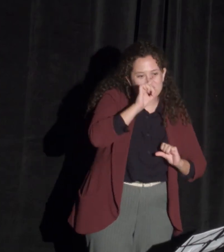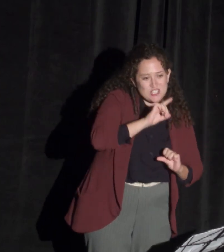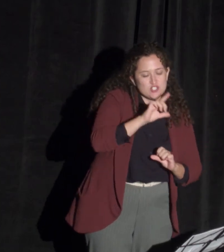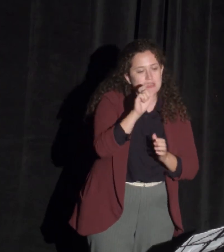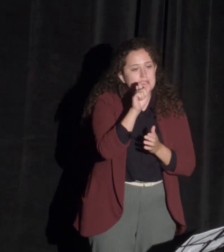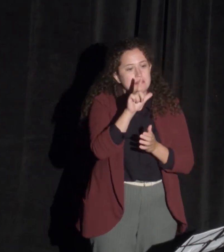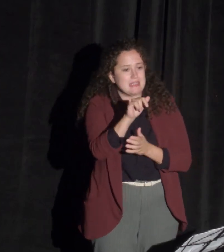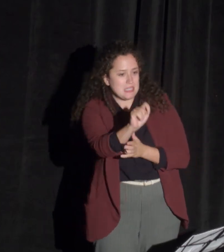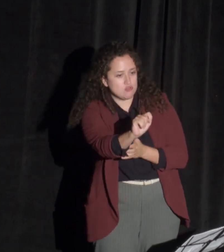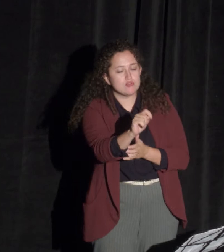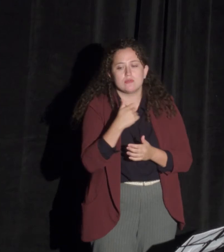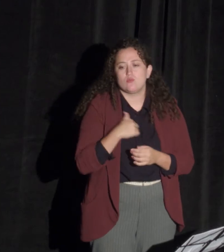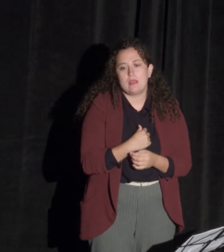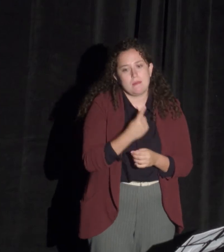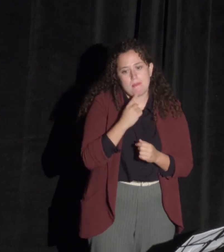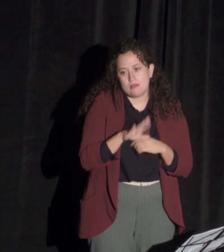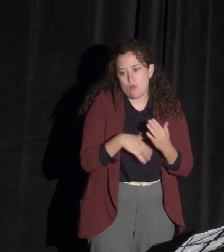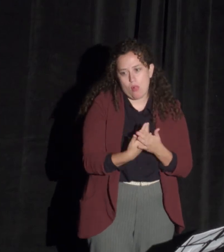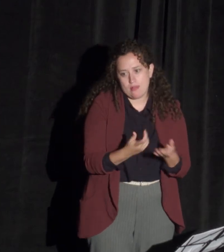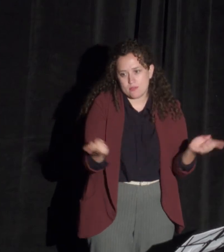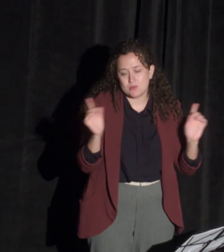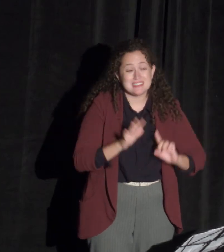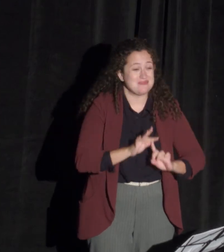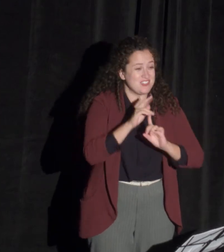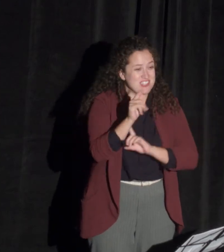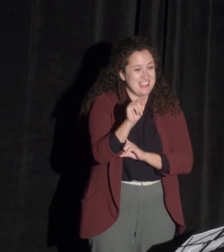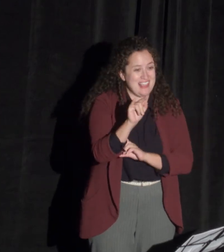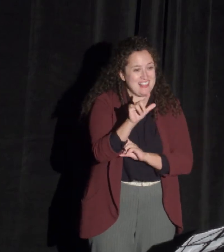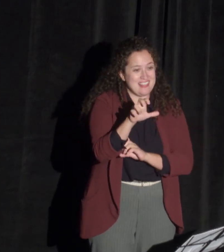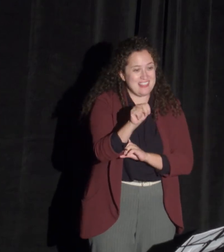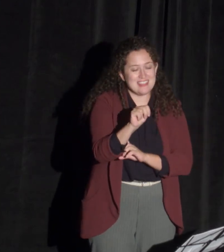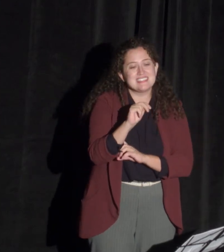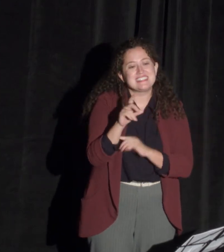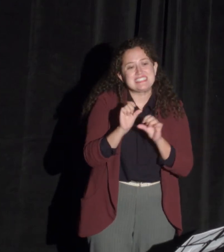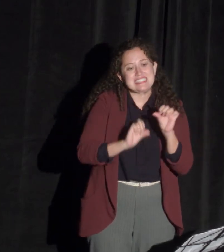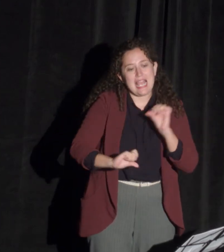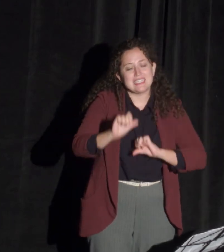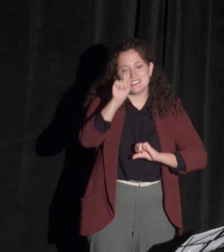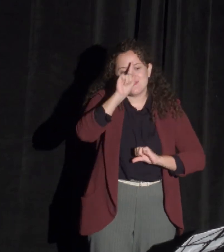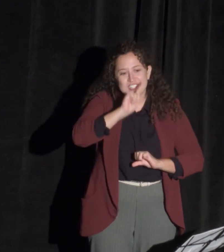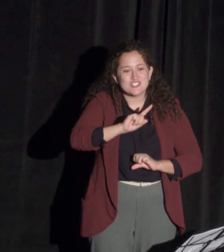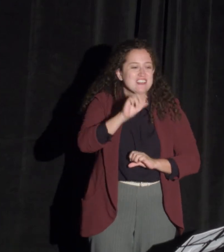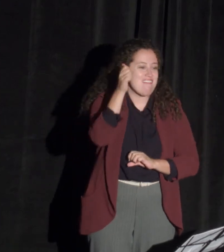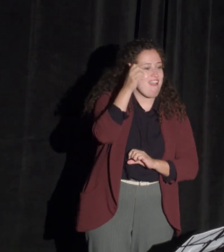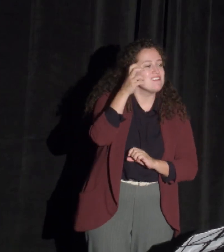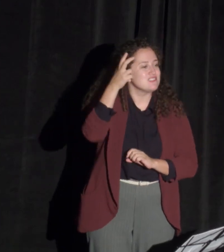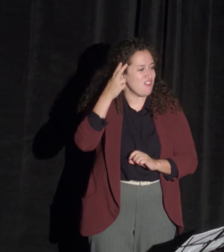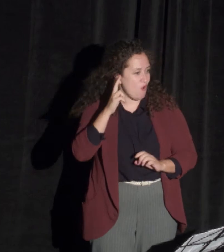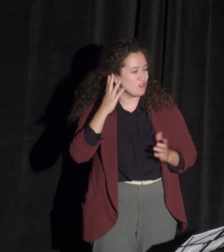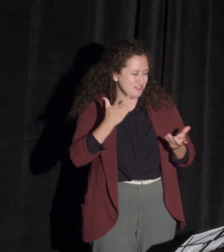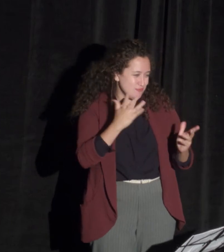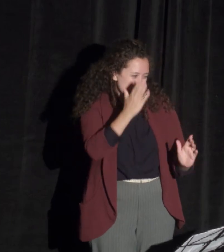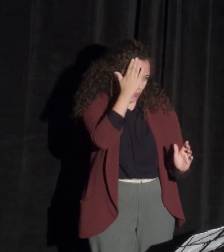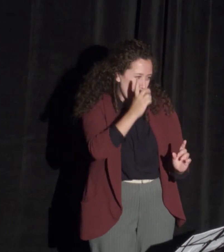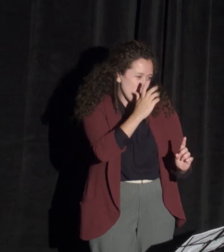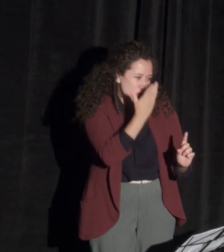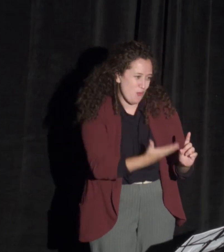you, especially Caitlin's science fiction and fantasy aunts and uncles. You know who you are. A couple of months ago,